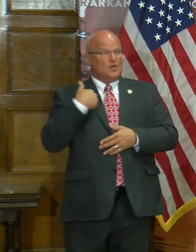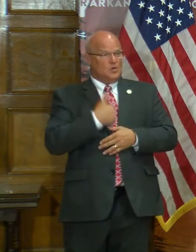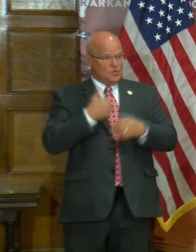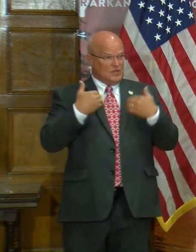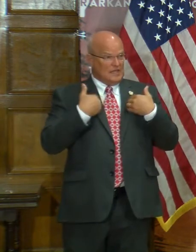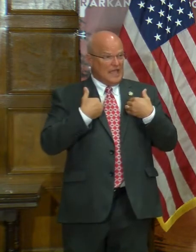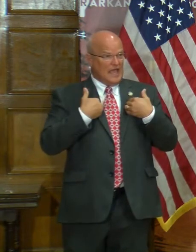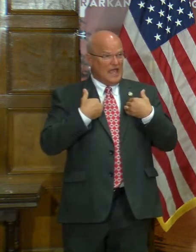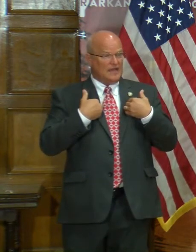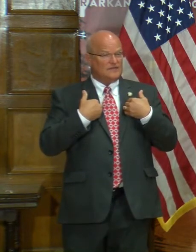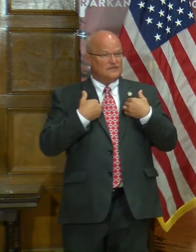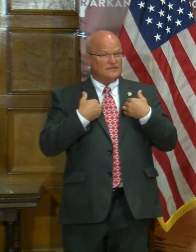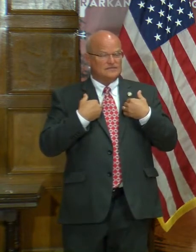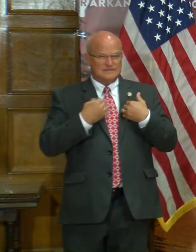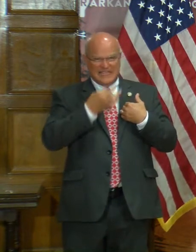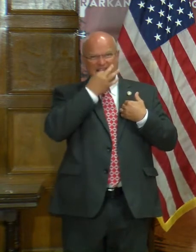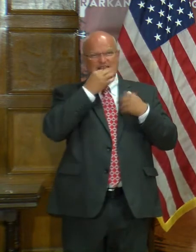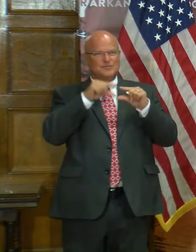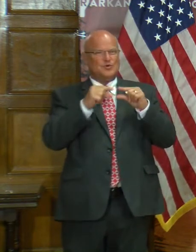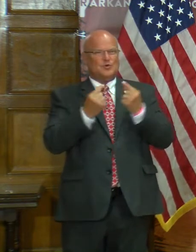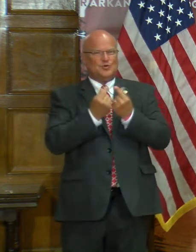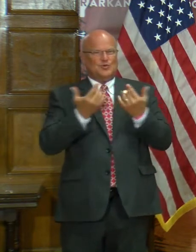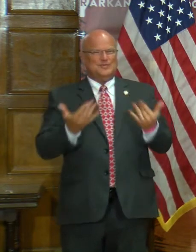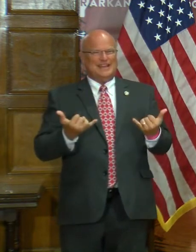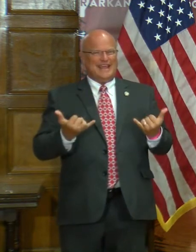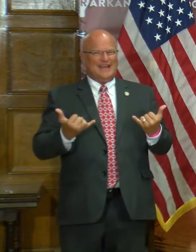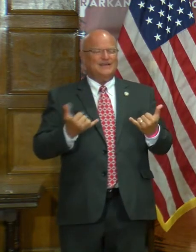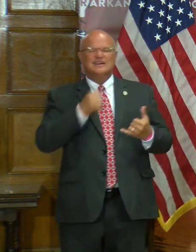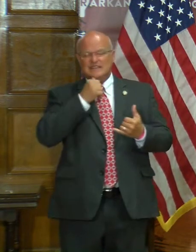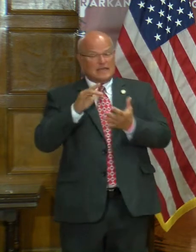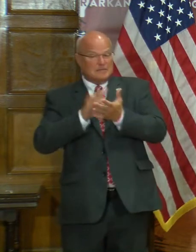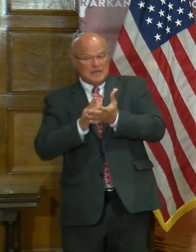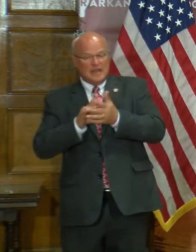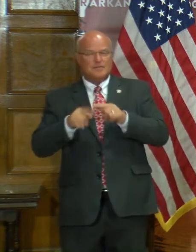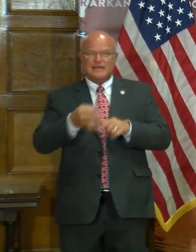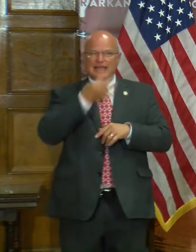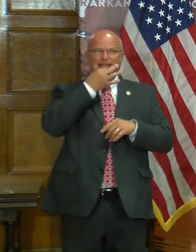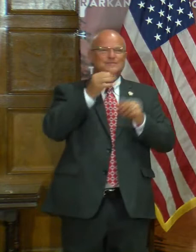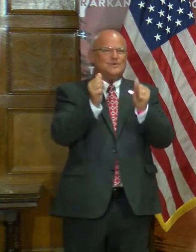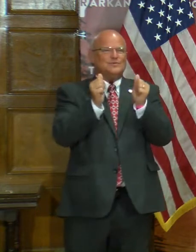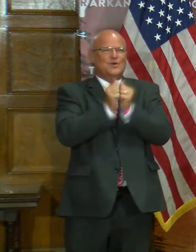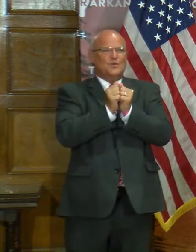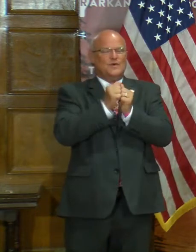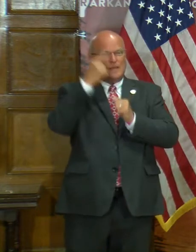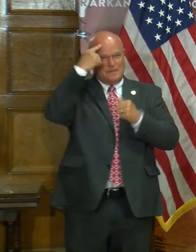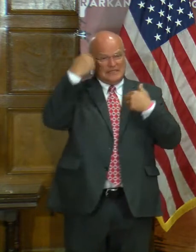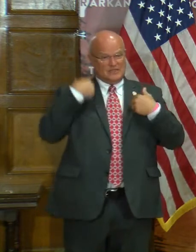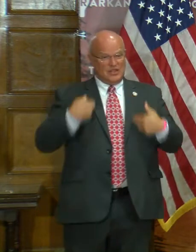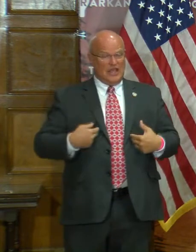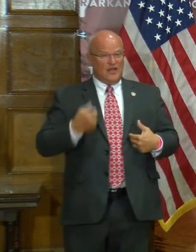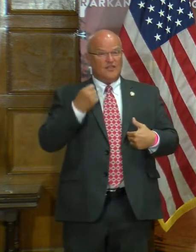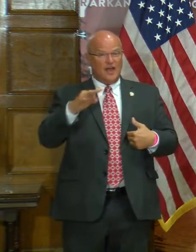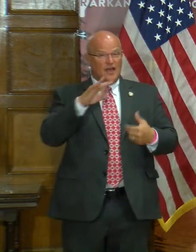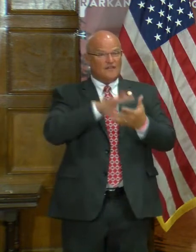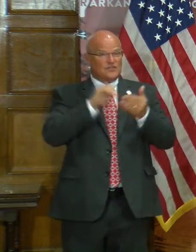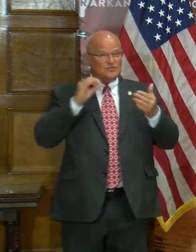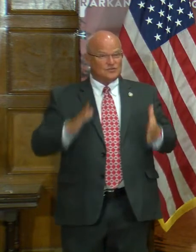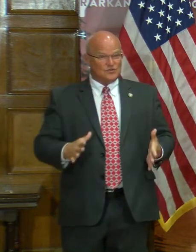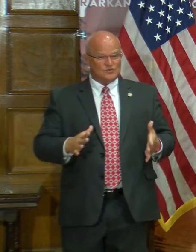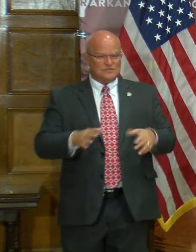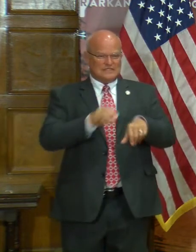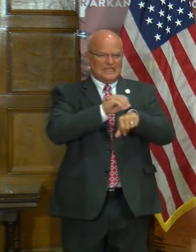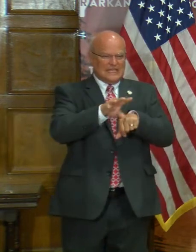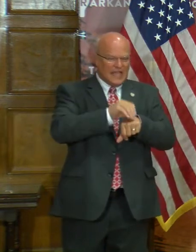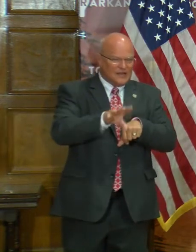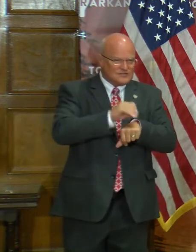an expert group now, not just experts in medicine, but experts in mental health of students, experts in